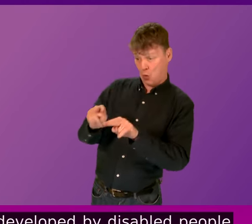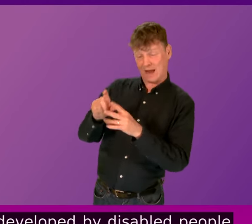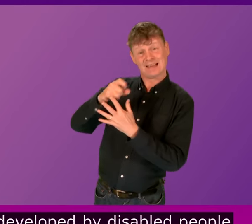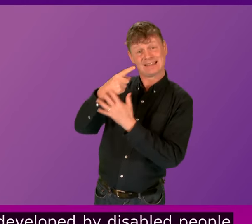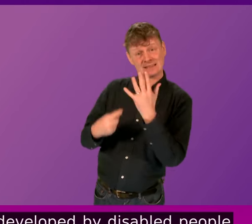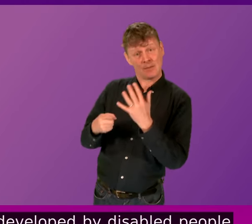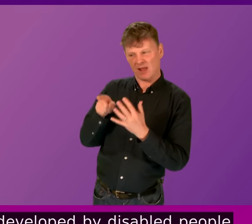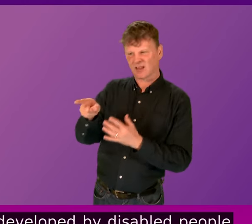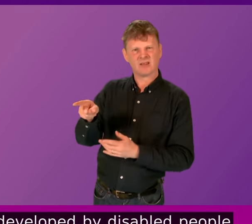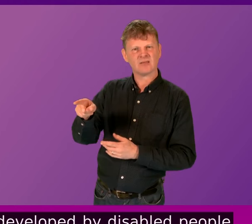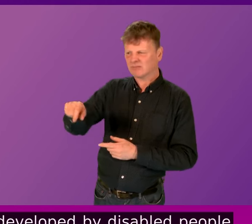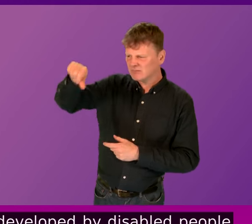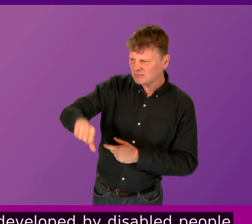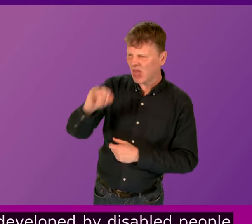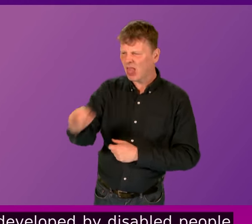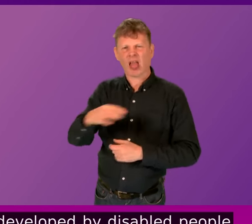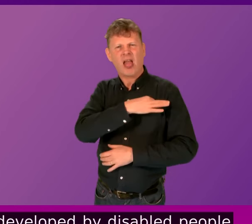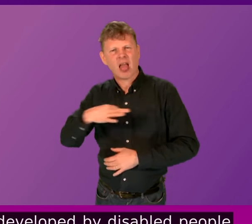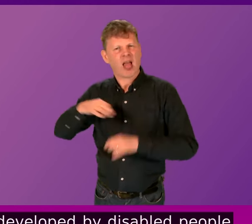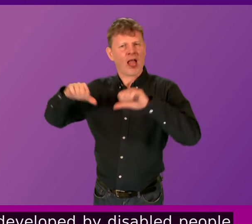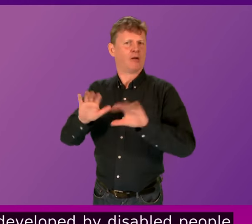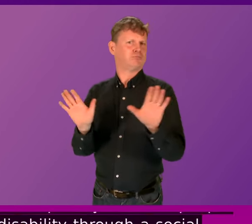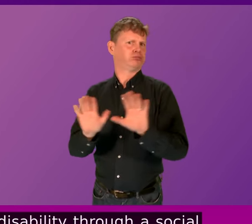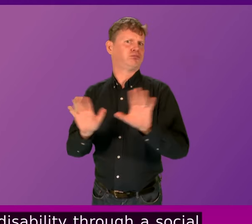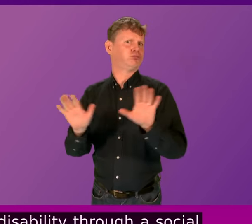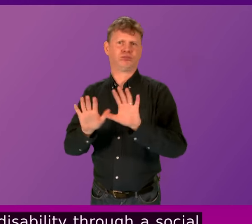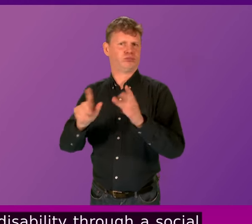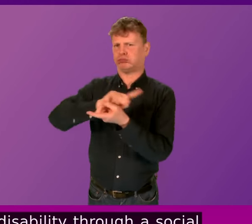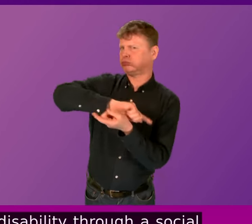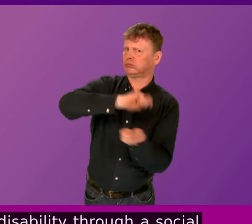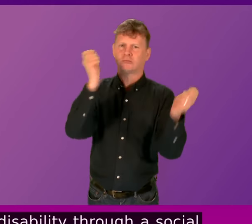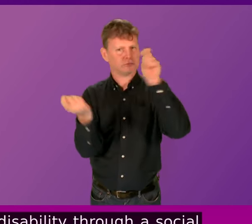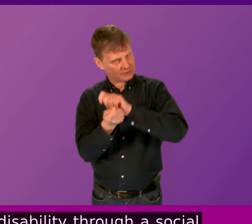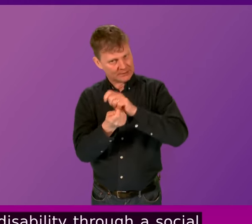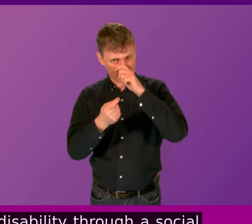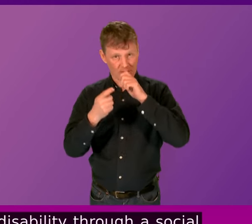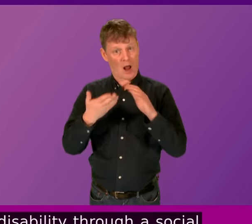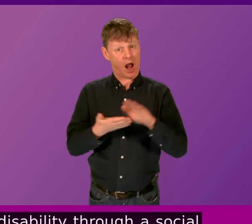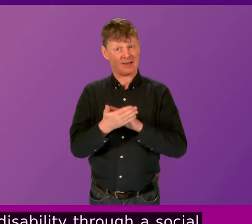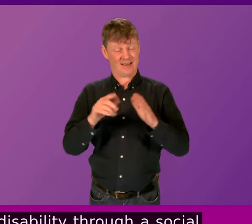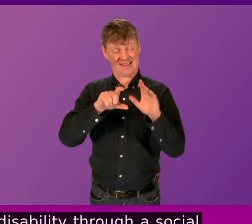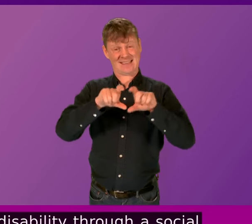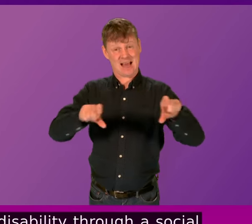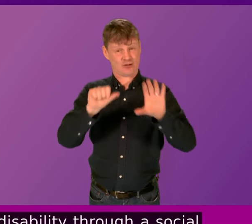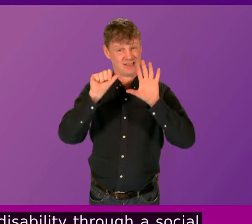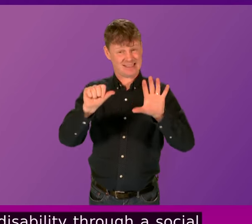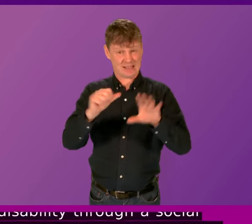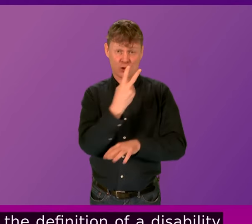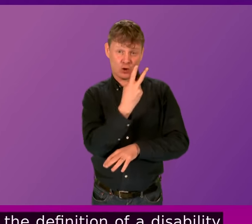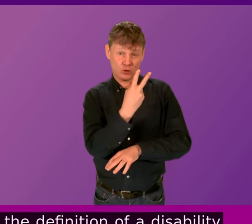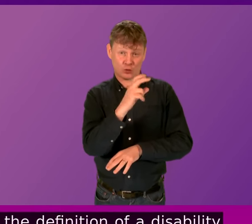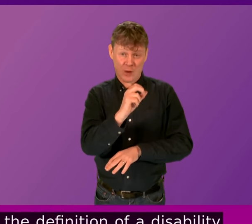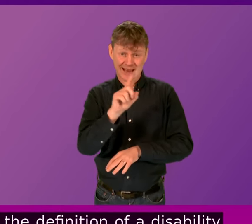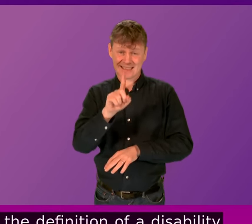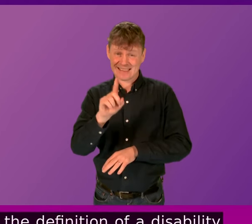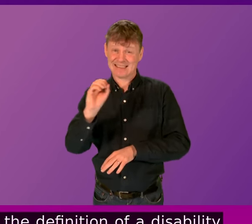a social lens. And in general terms, the definition of a disability under Section 6 of the 2010 Equality Act